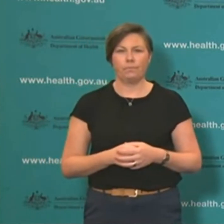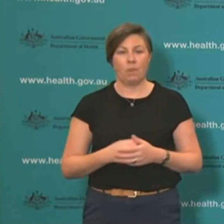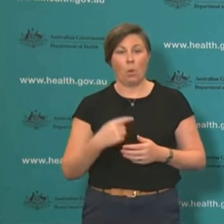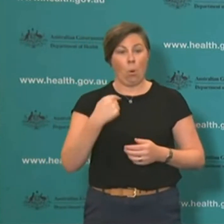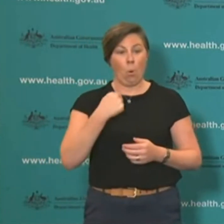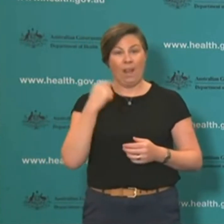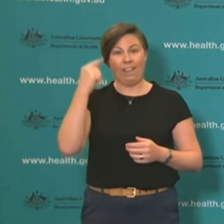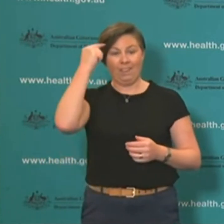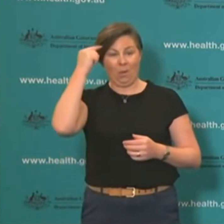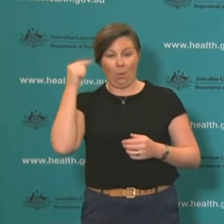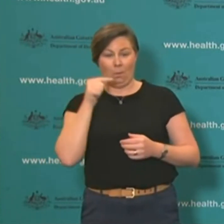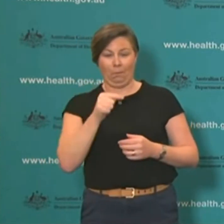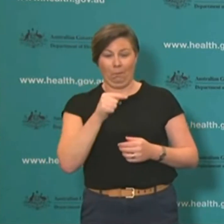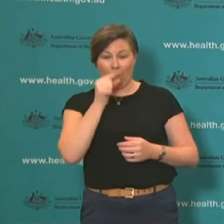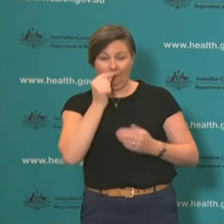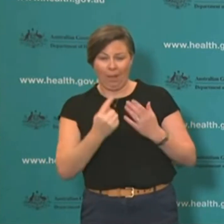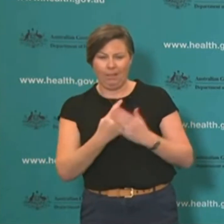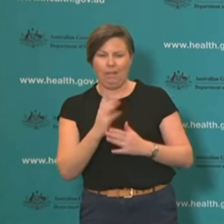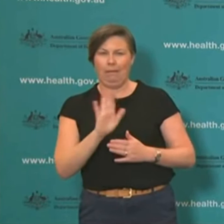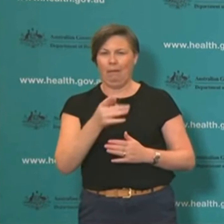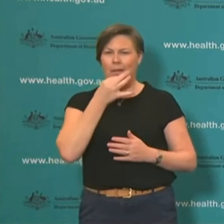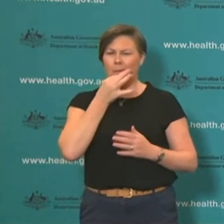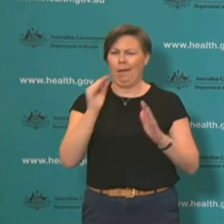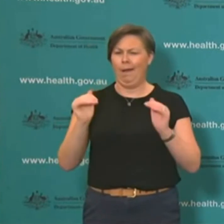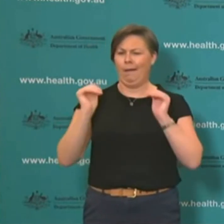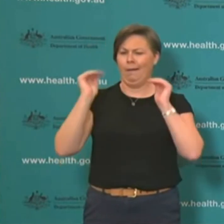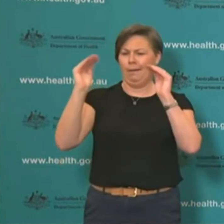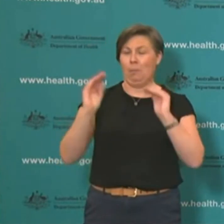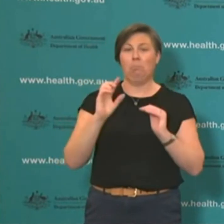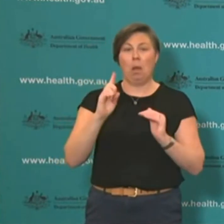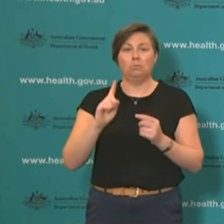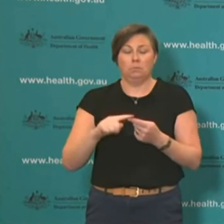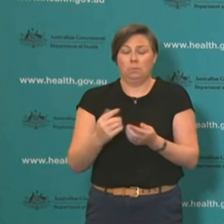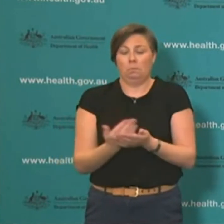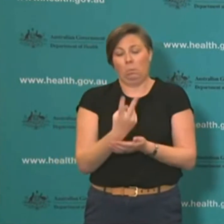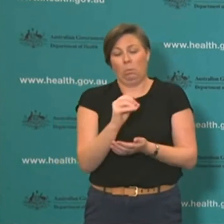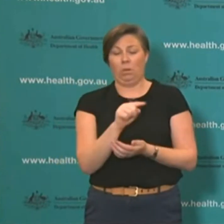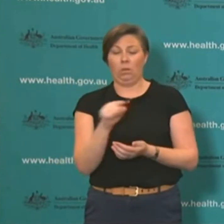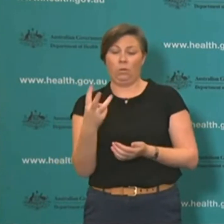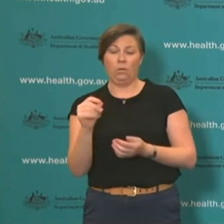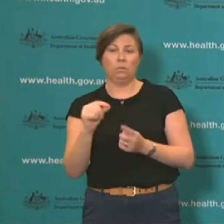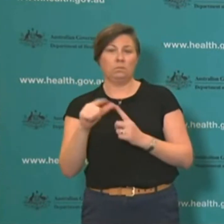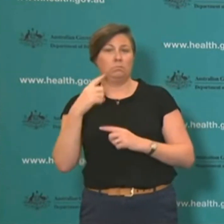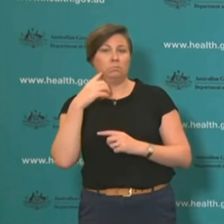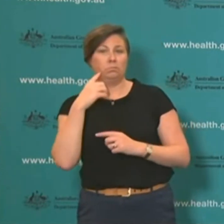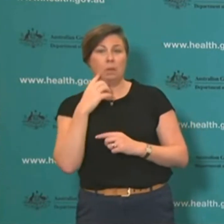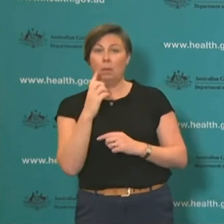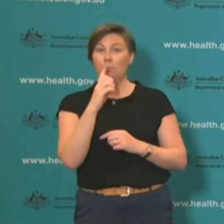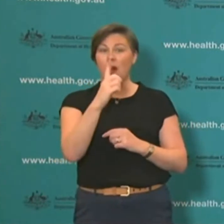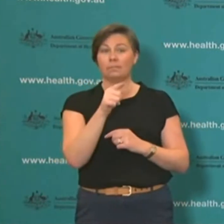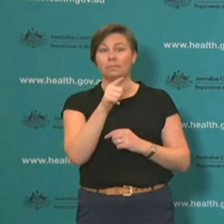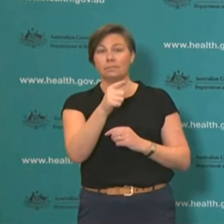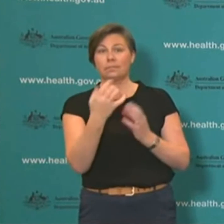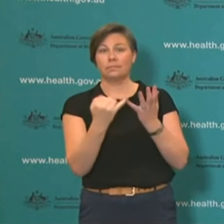end of what might happen. Clearly, when you've got a single outbreak in a facility like Newmarch and you